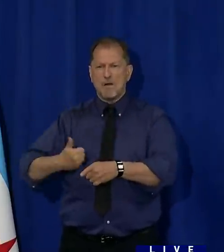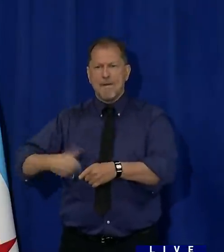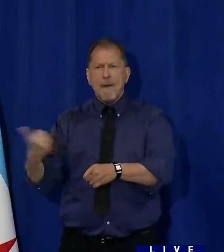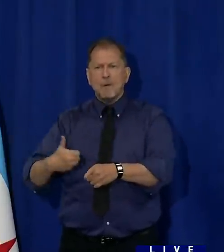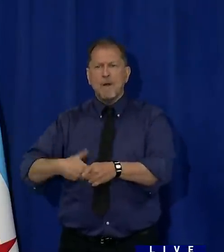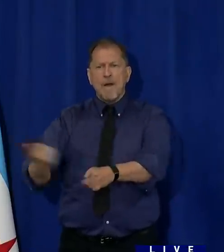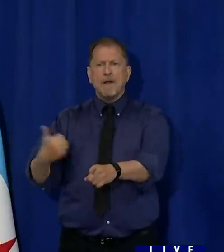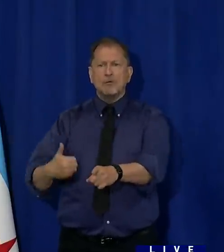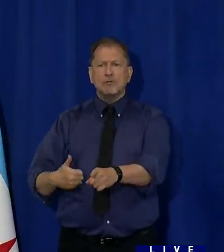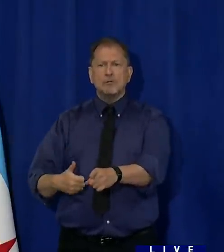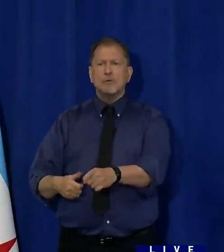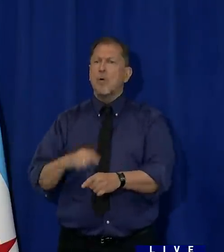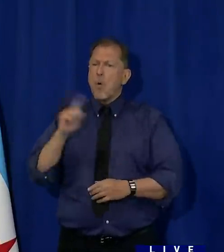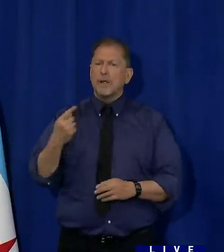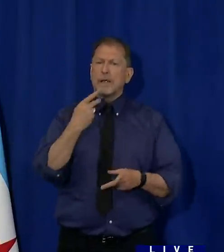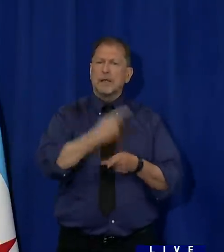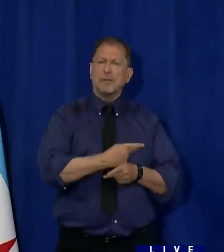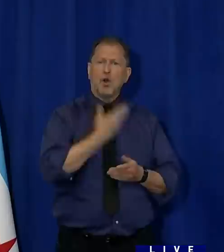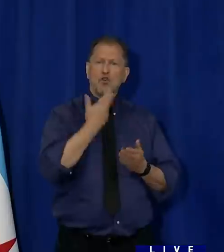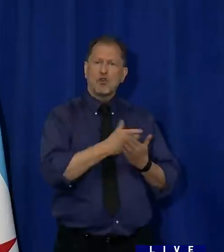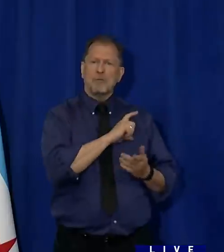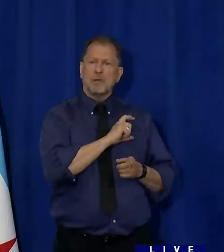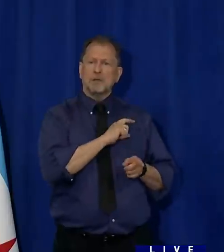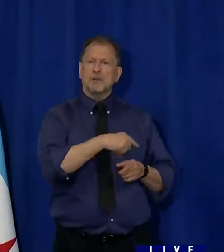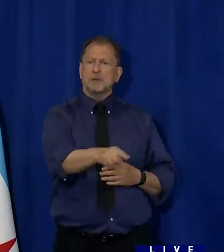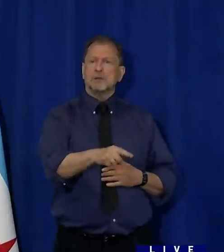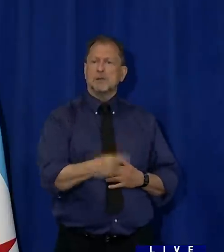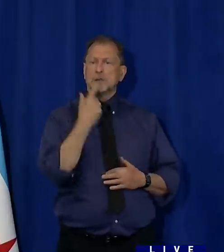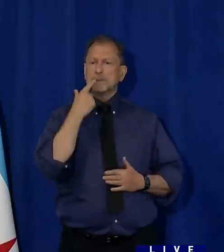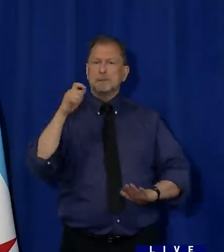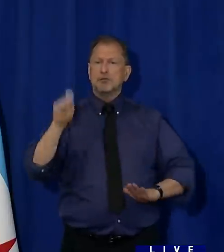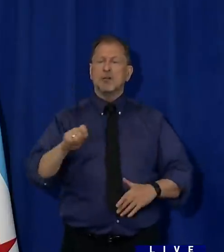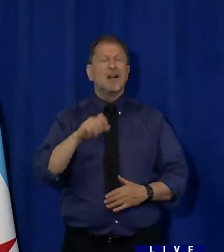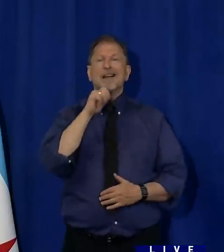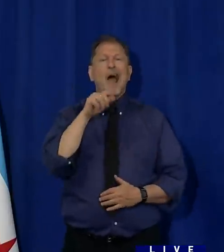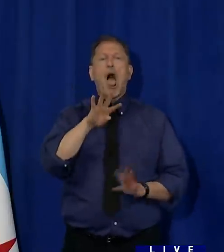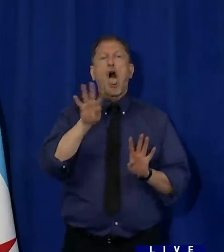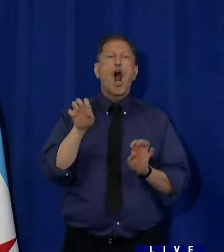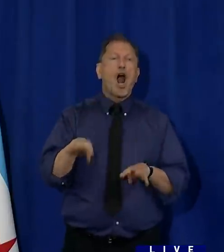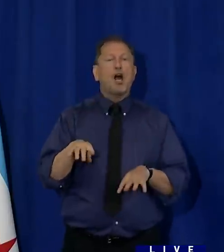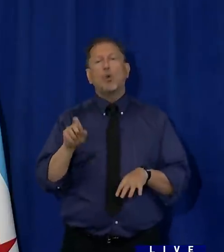Period. No question mark. No gray area.